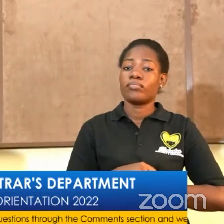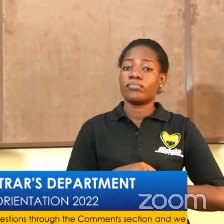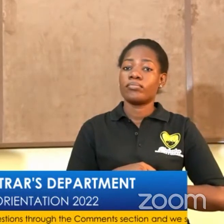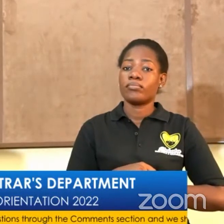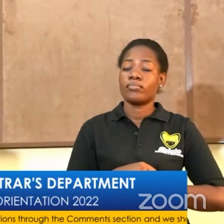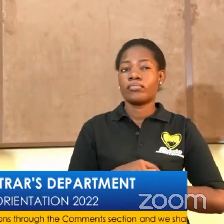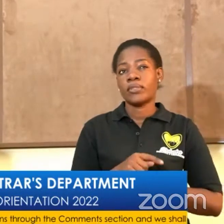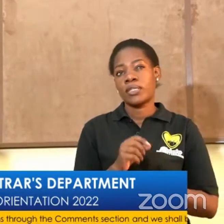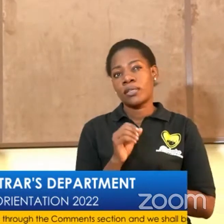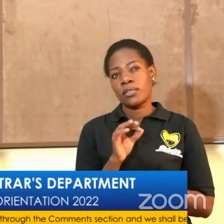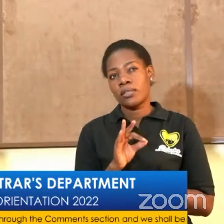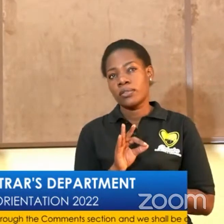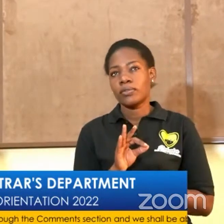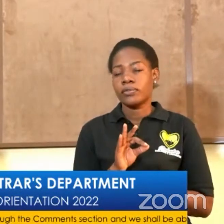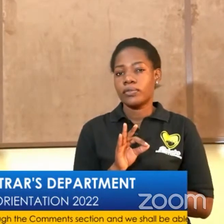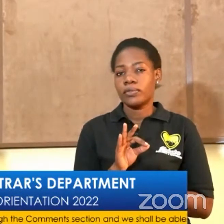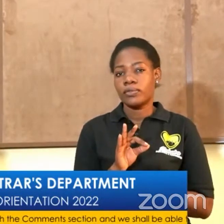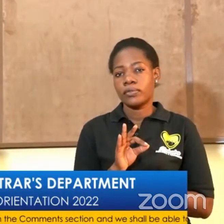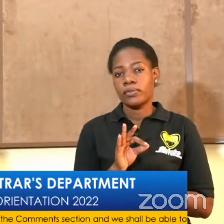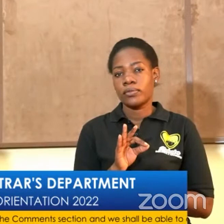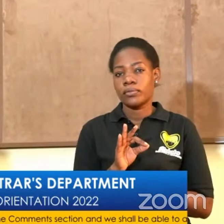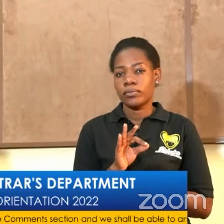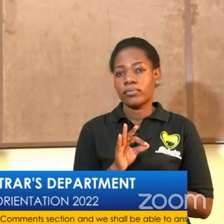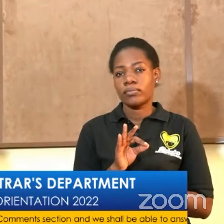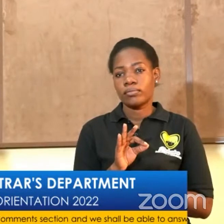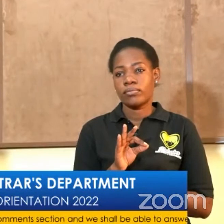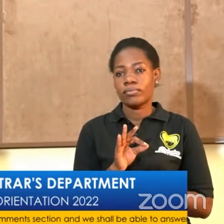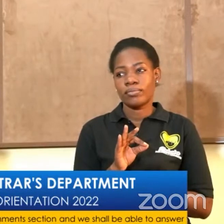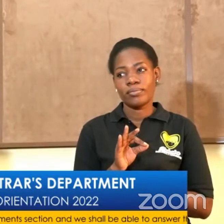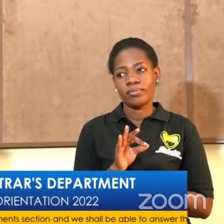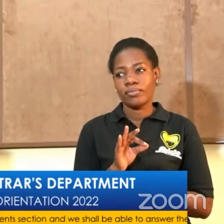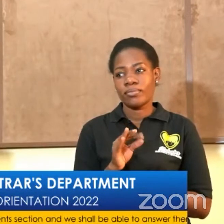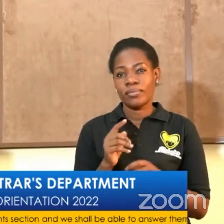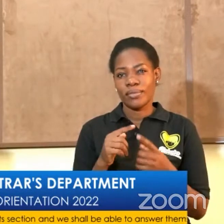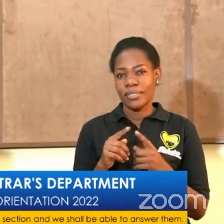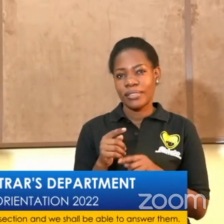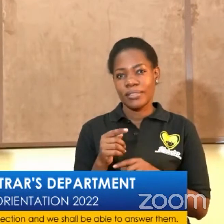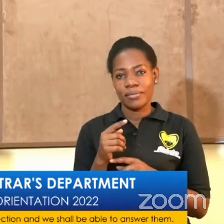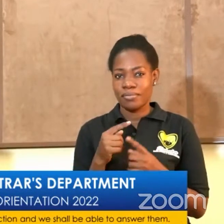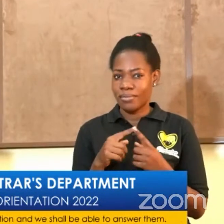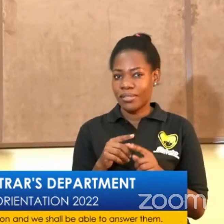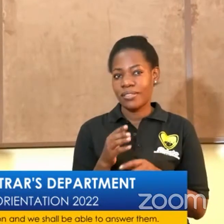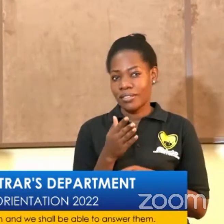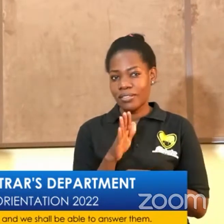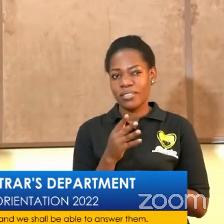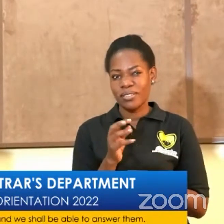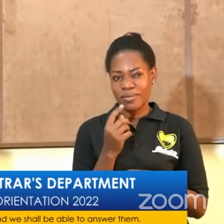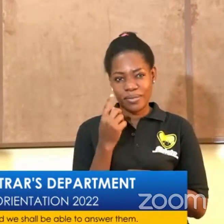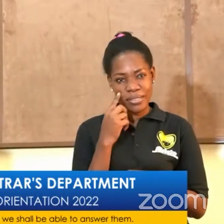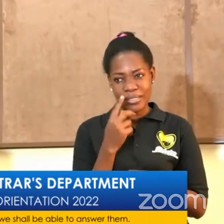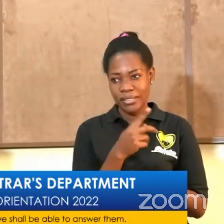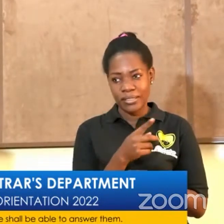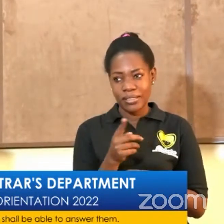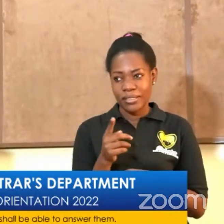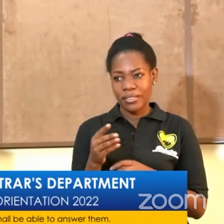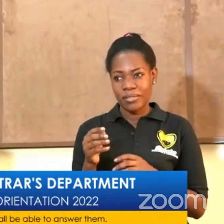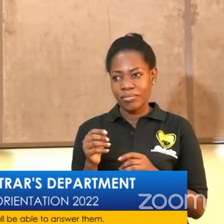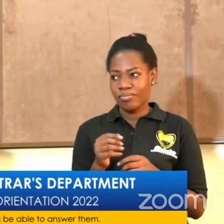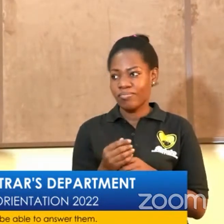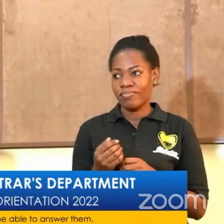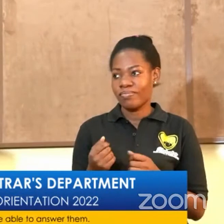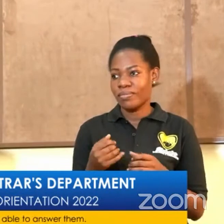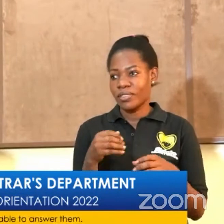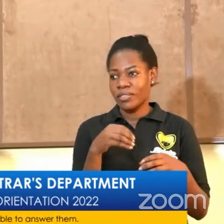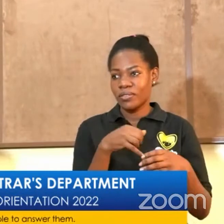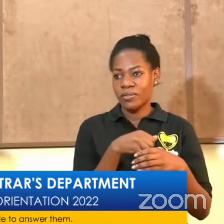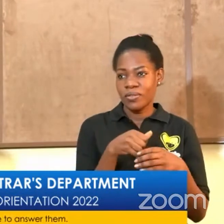In case, but I don't see anyone here who will fall into that challenge. I don't see. You